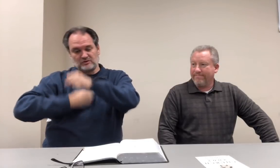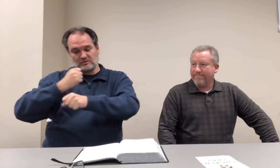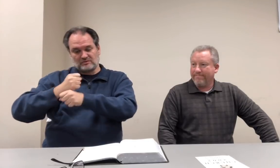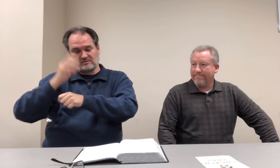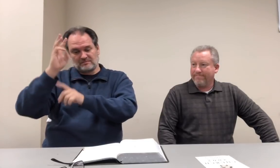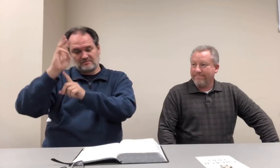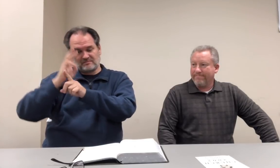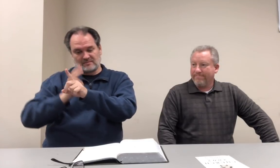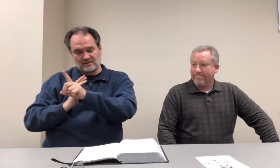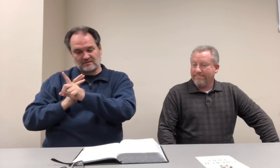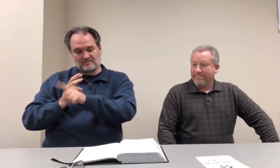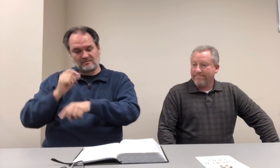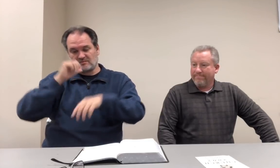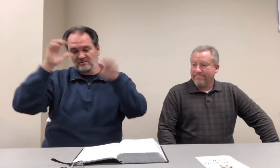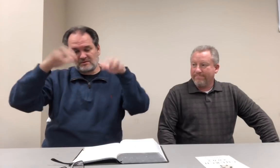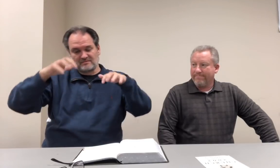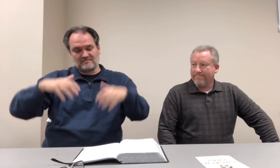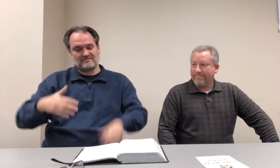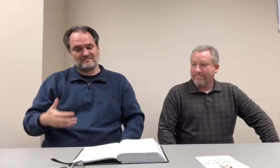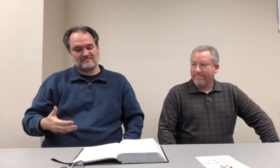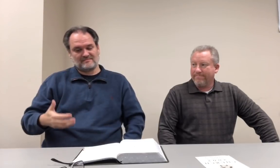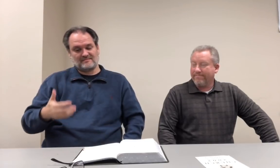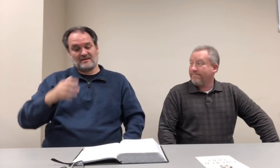God executes what he does in time.